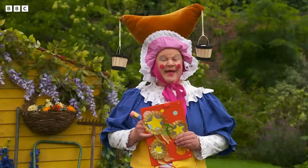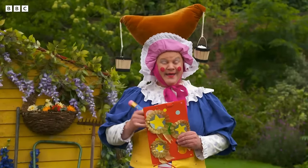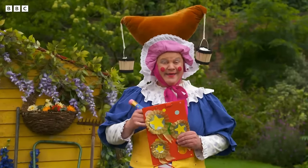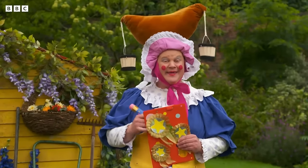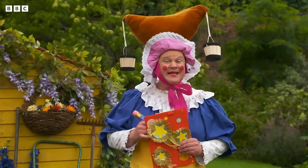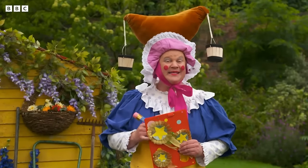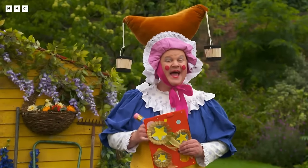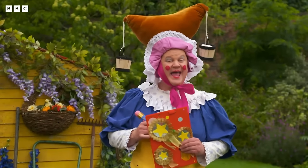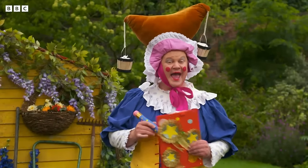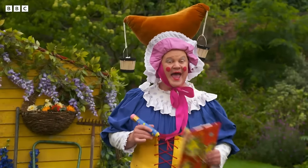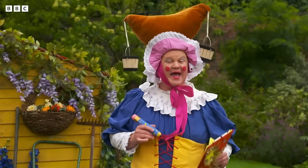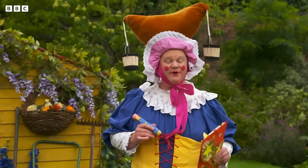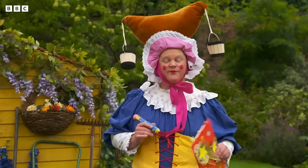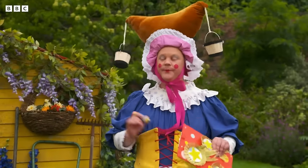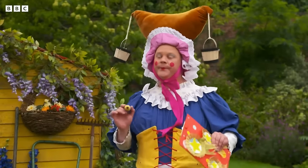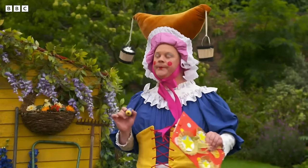is? Yes, I have.